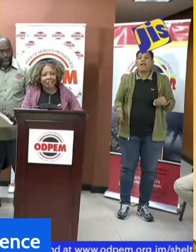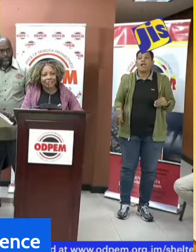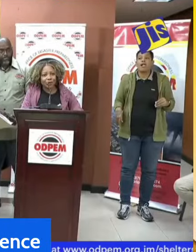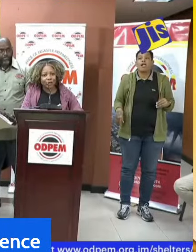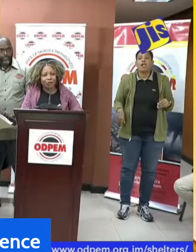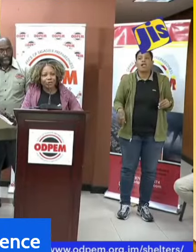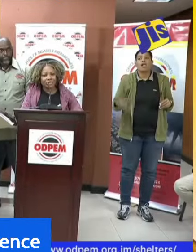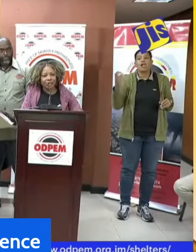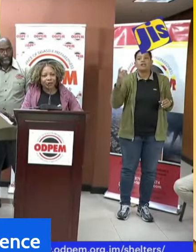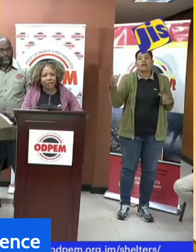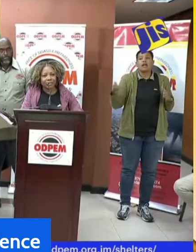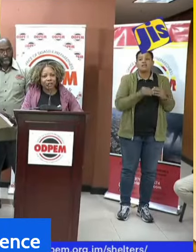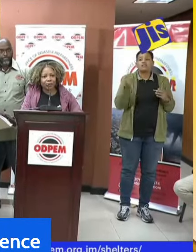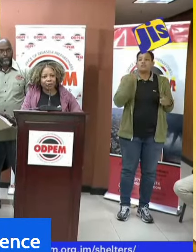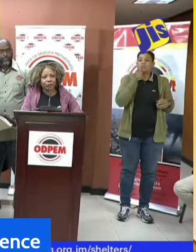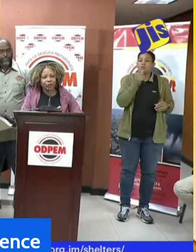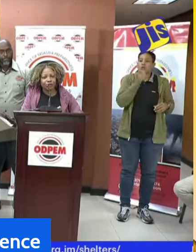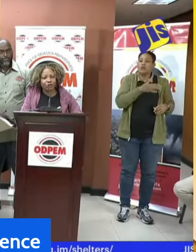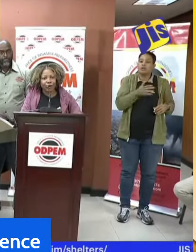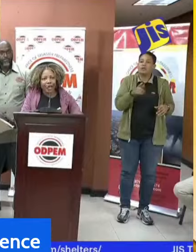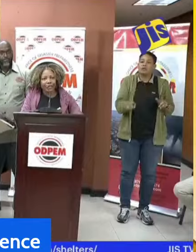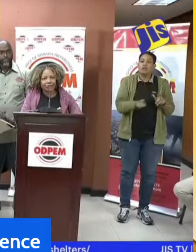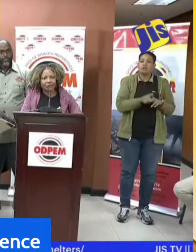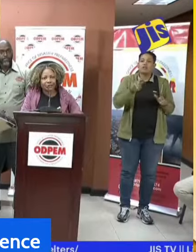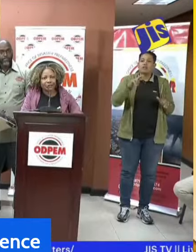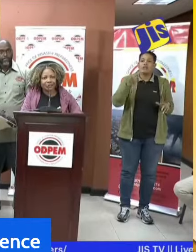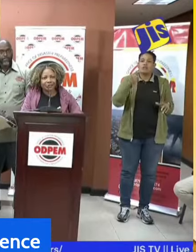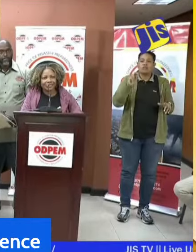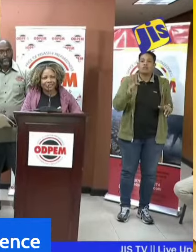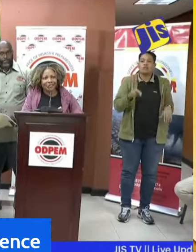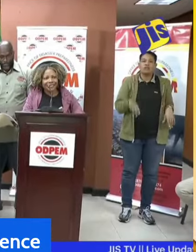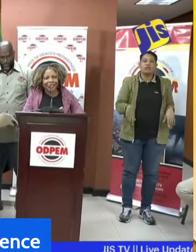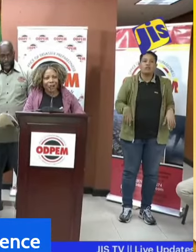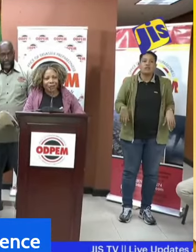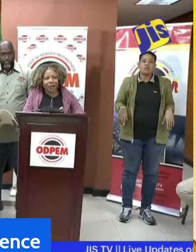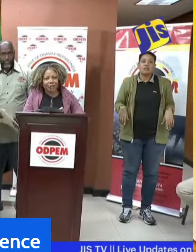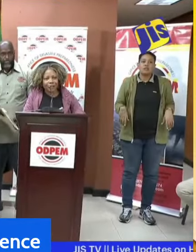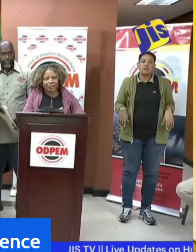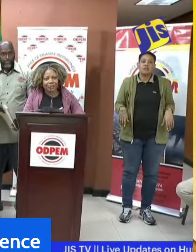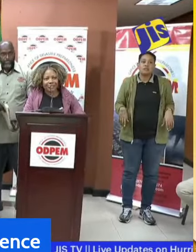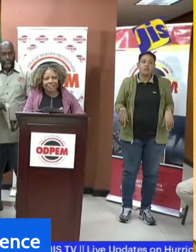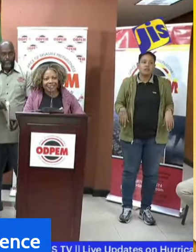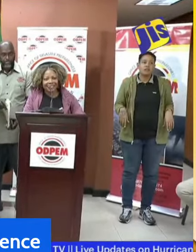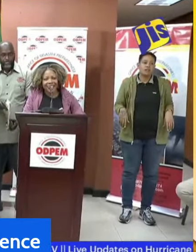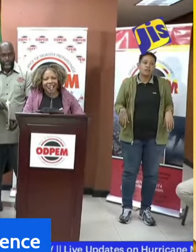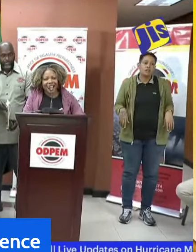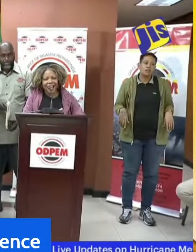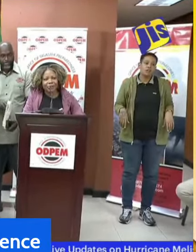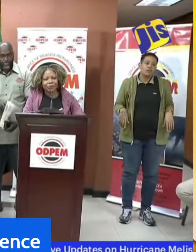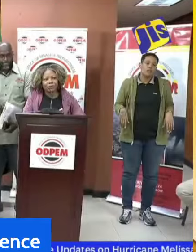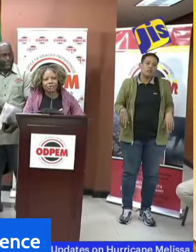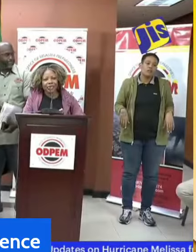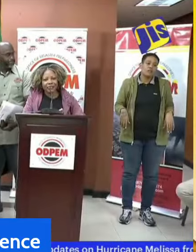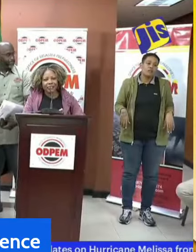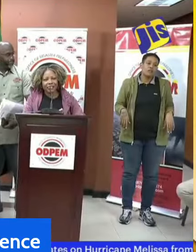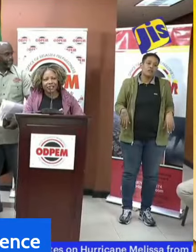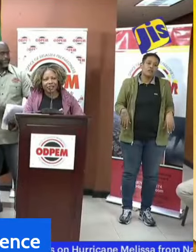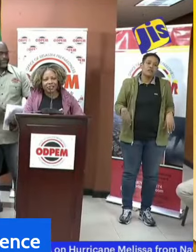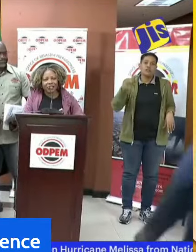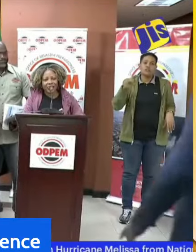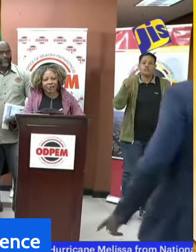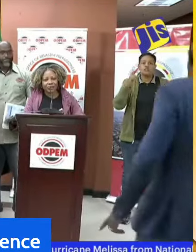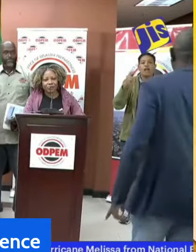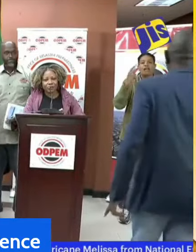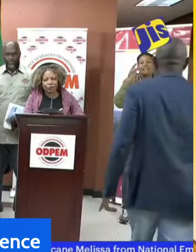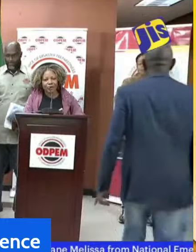add someone who is not willing to come up. Rohan, come on up. You see Evan here all